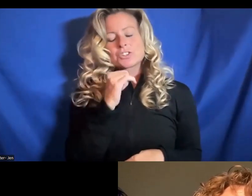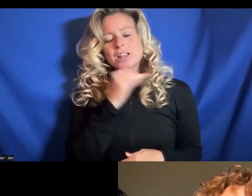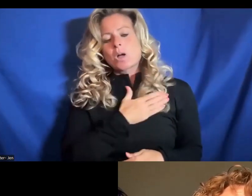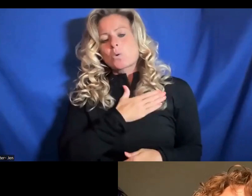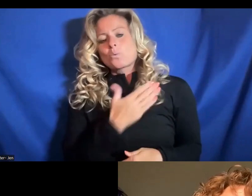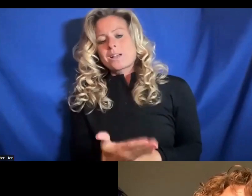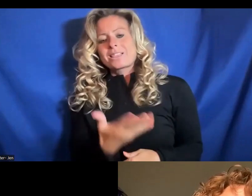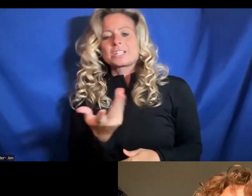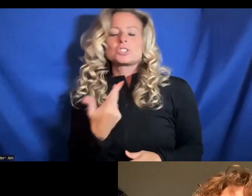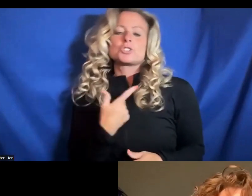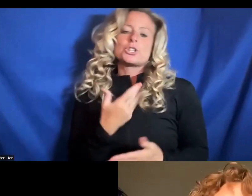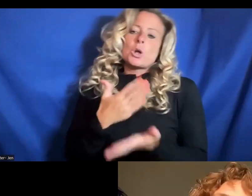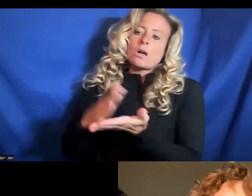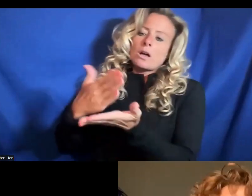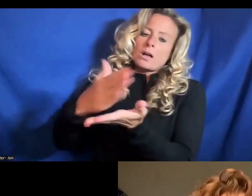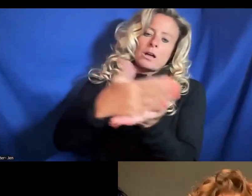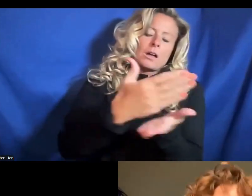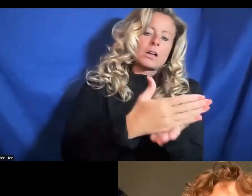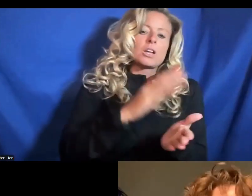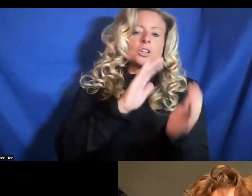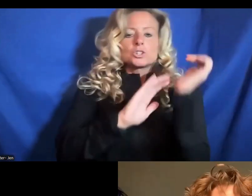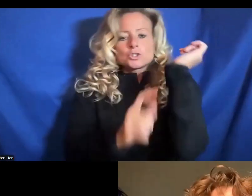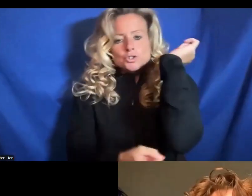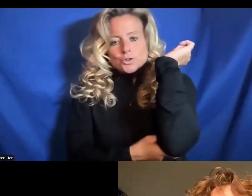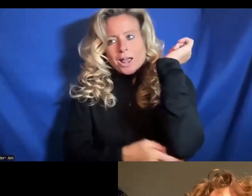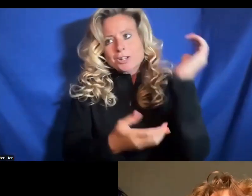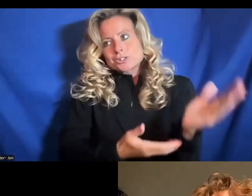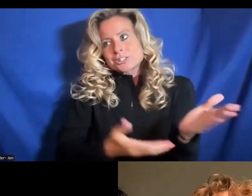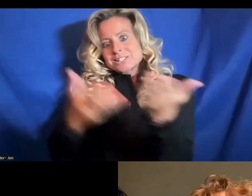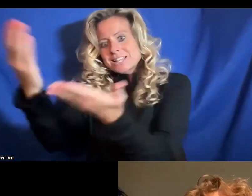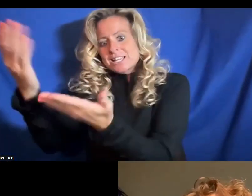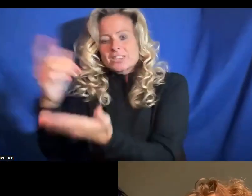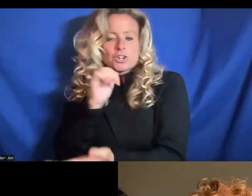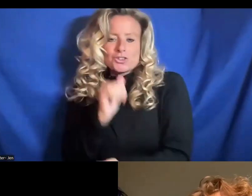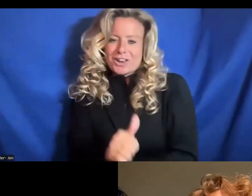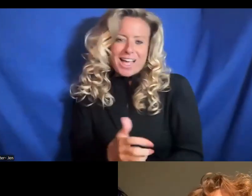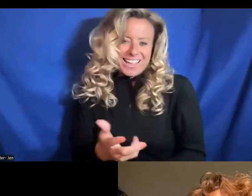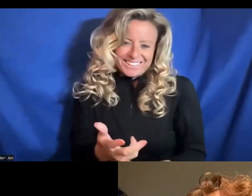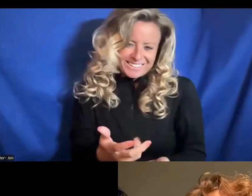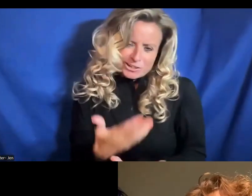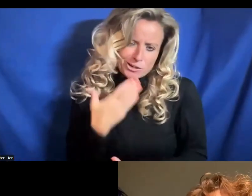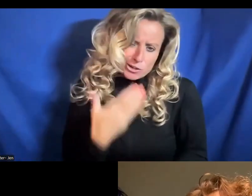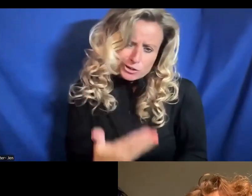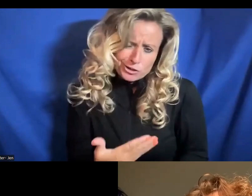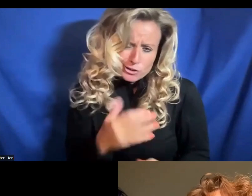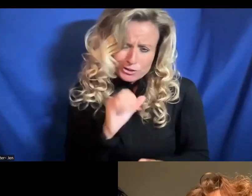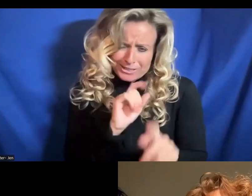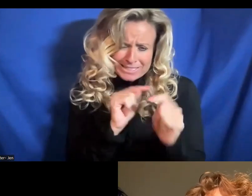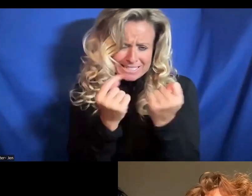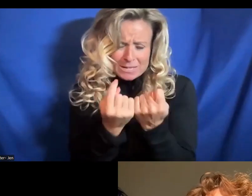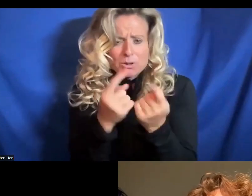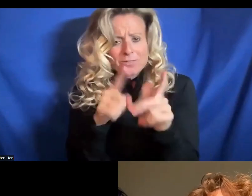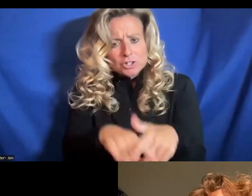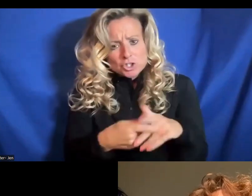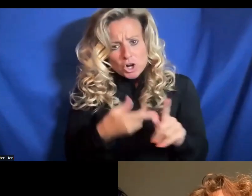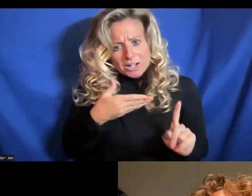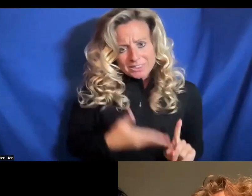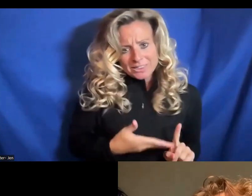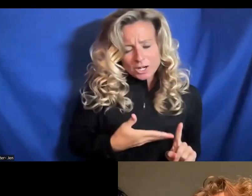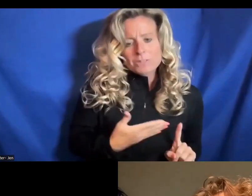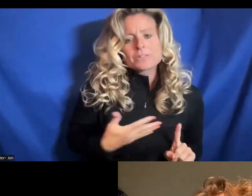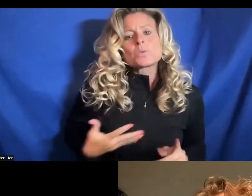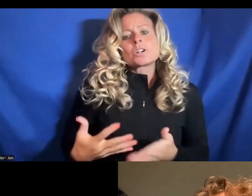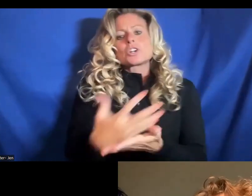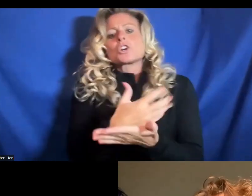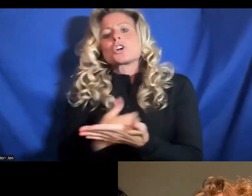out the trash, sweep up the hair, then you're not cut out, right? You got to be Yeah. willing to start there. If you want to make the big money,